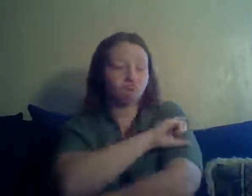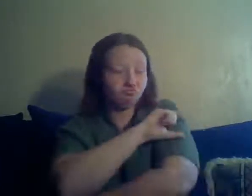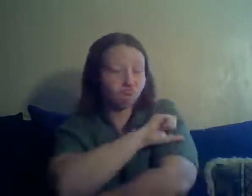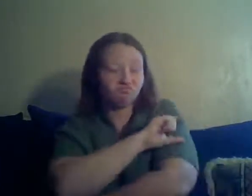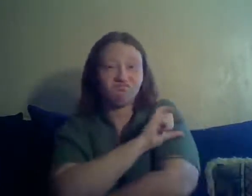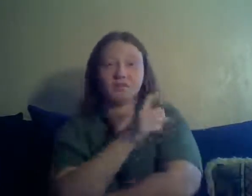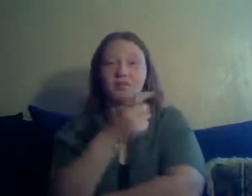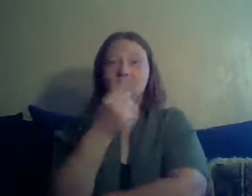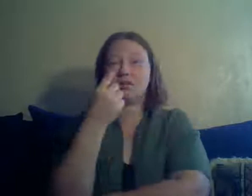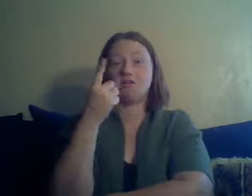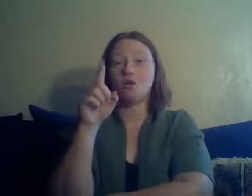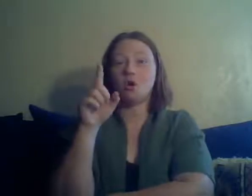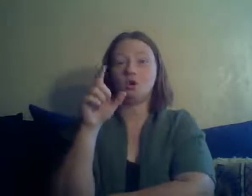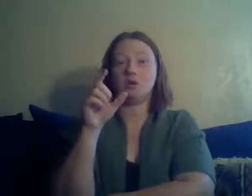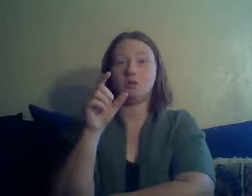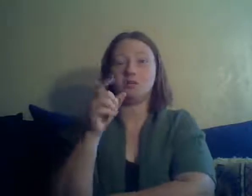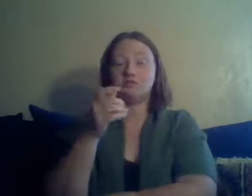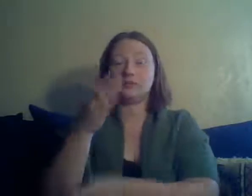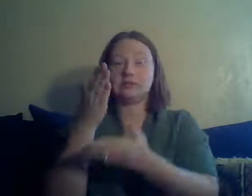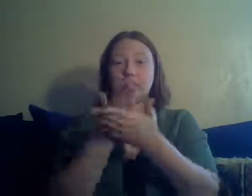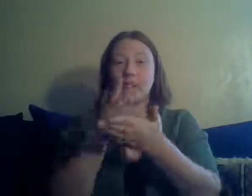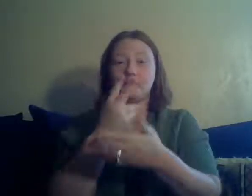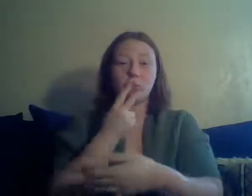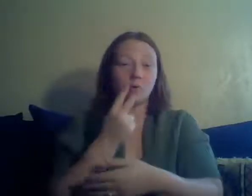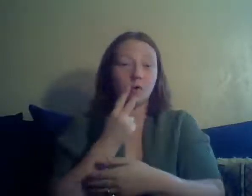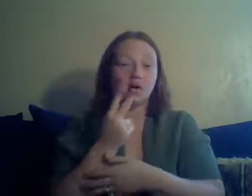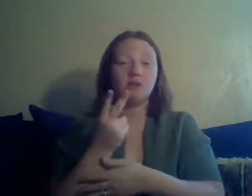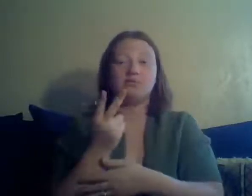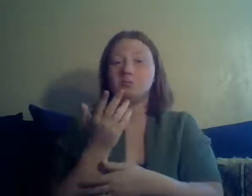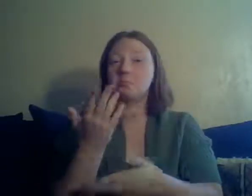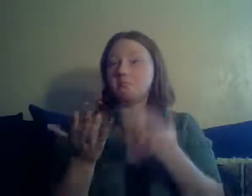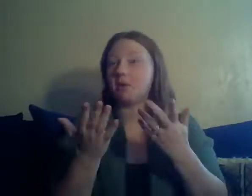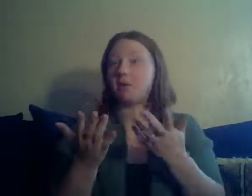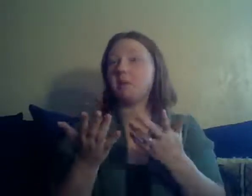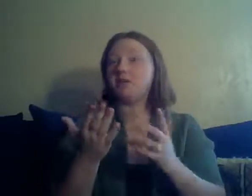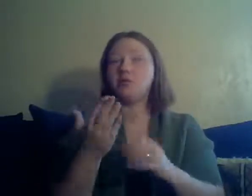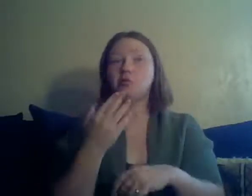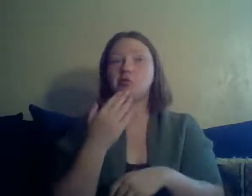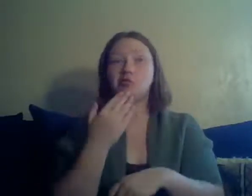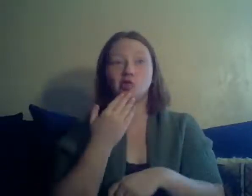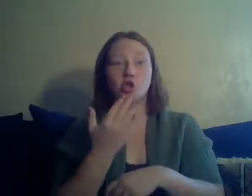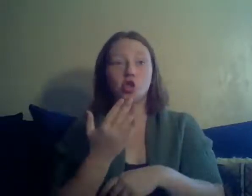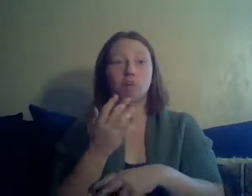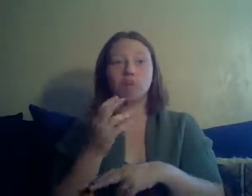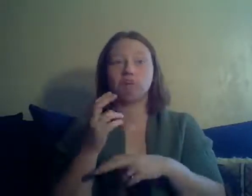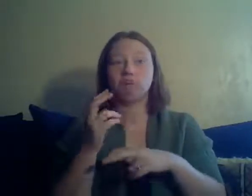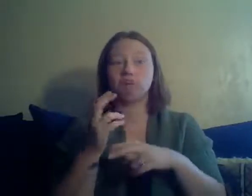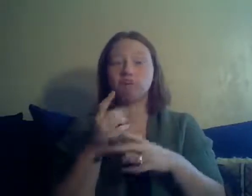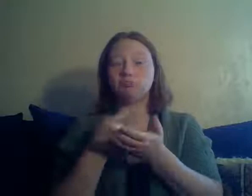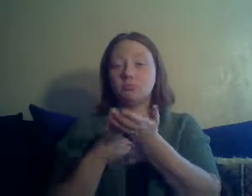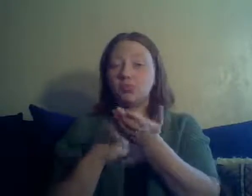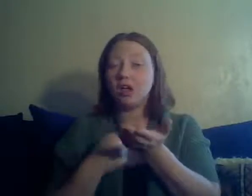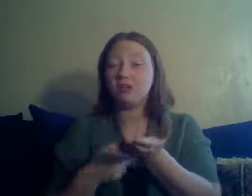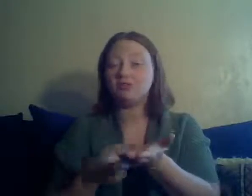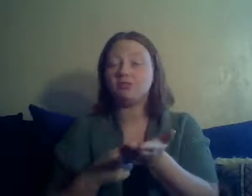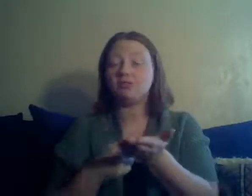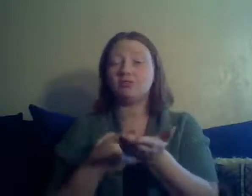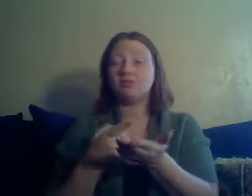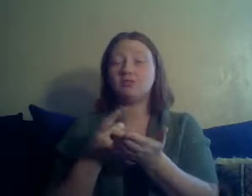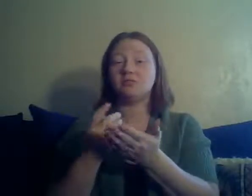discourse communities and how writers respond to each other, and how writers are writing to create a body of knowledge, and then they become